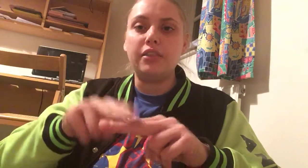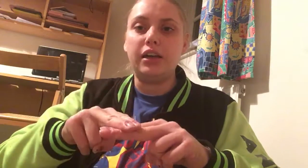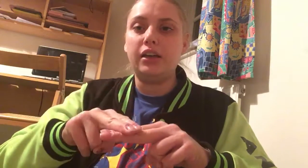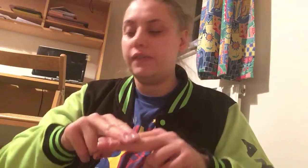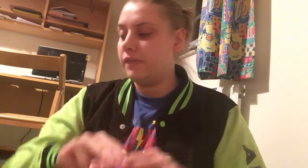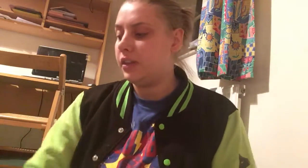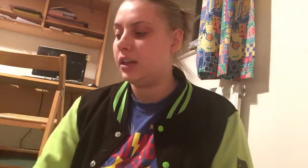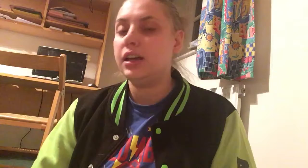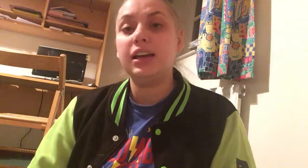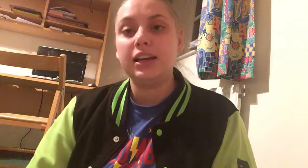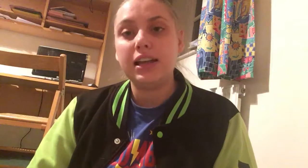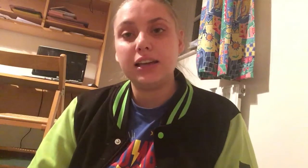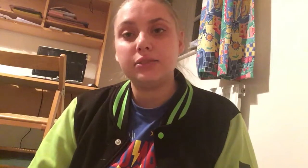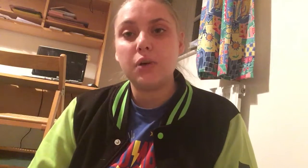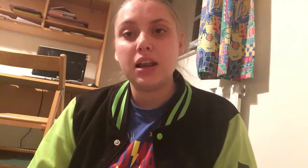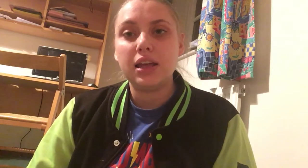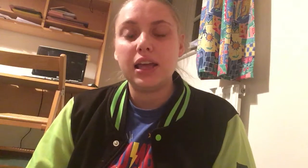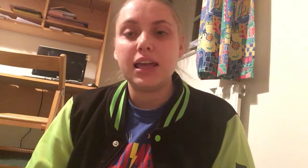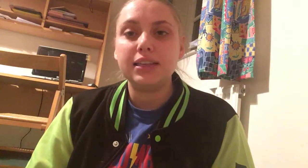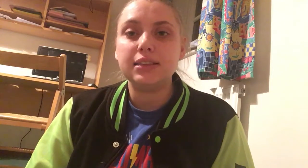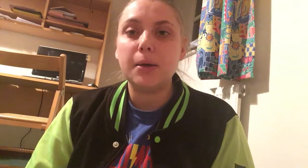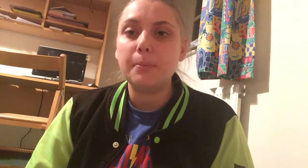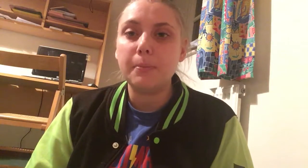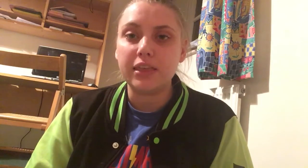Father. Next one is mother.